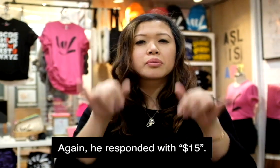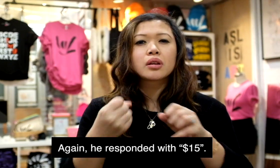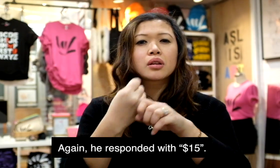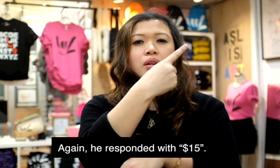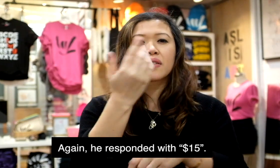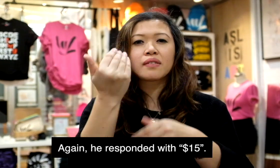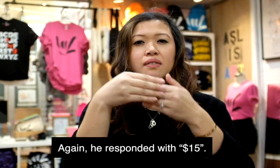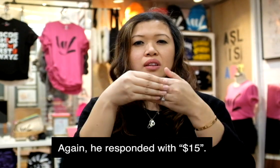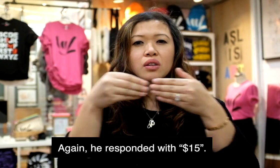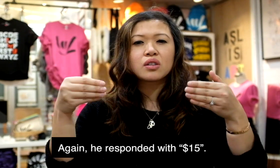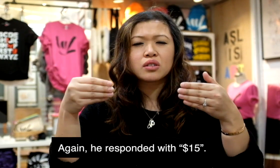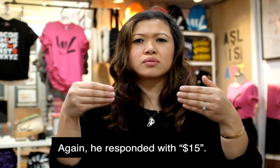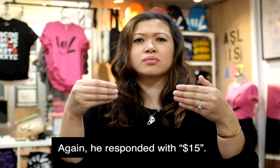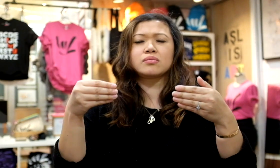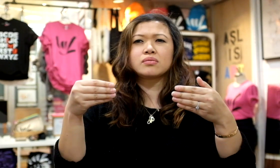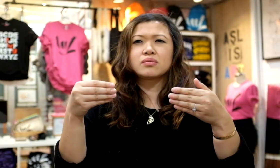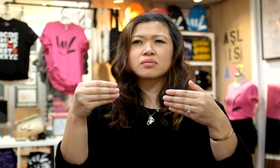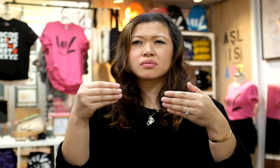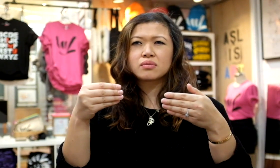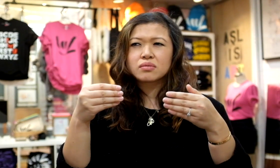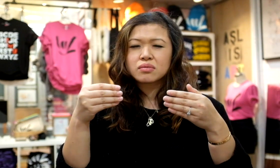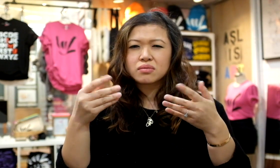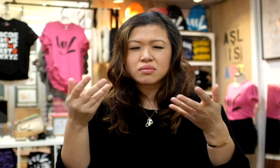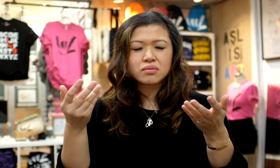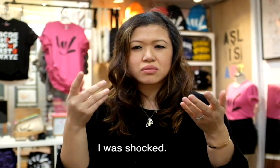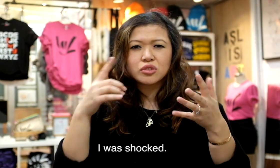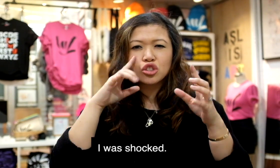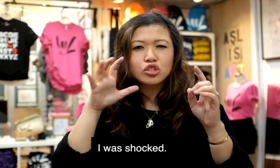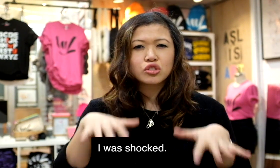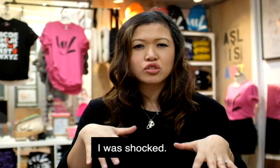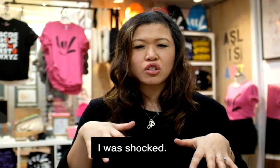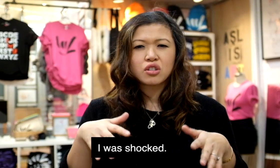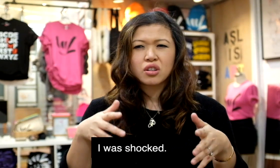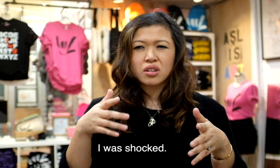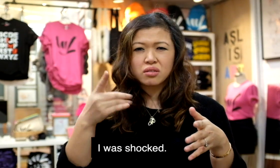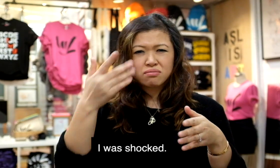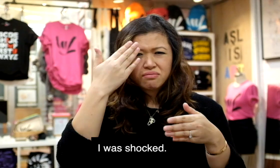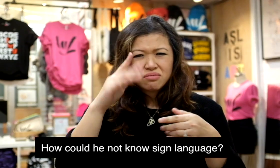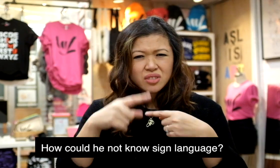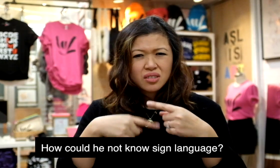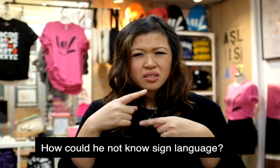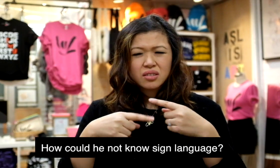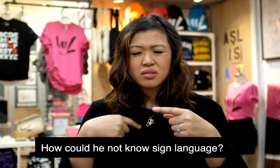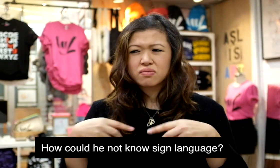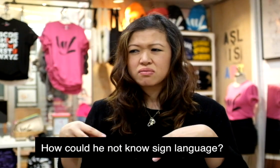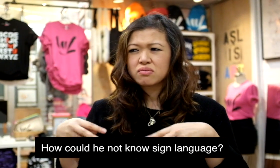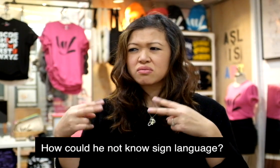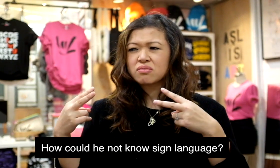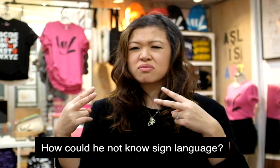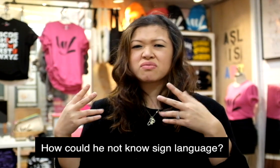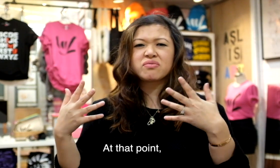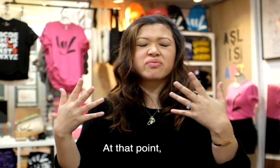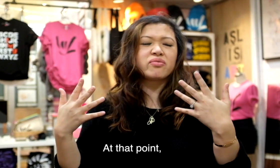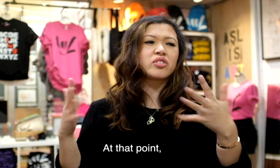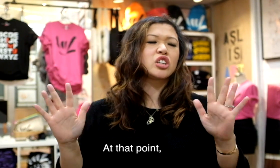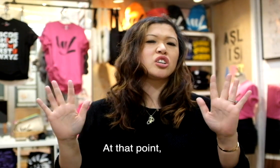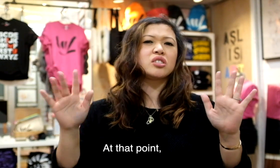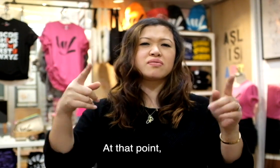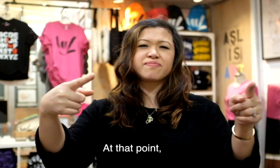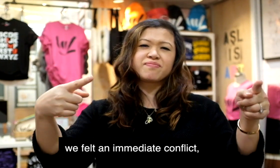language?" Again, he responded with just the verbal $15. I was shocked. How could he not know how to sign? At